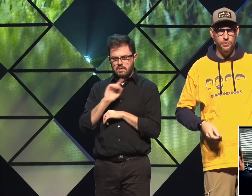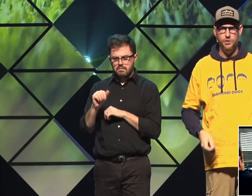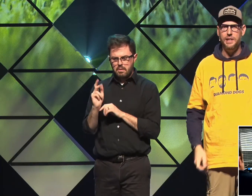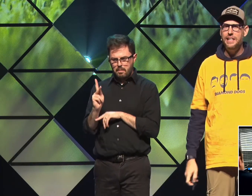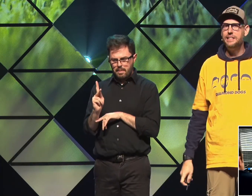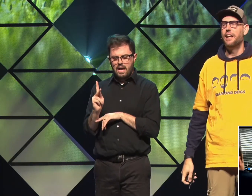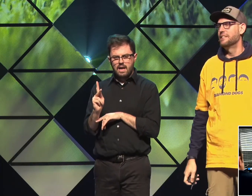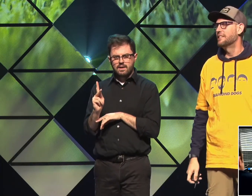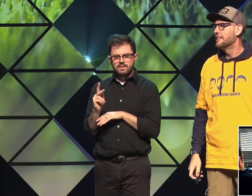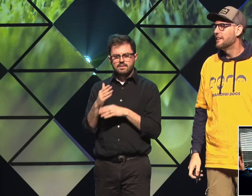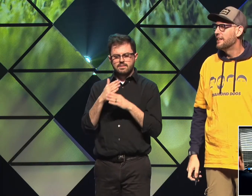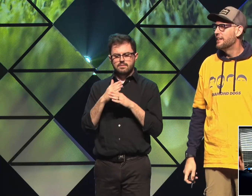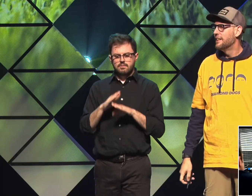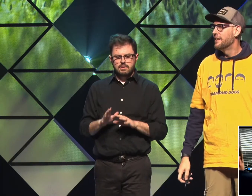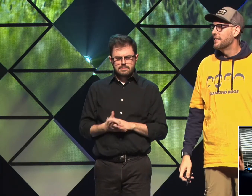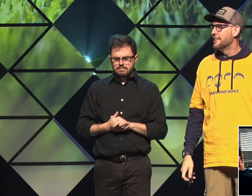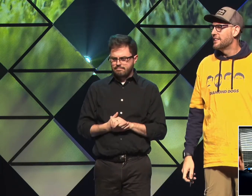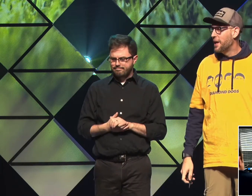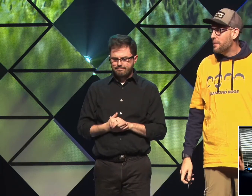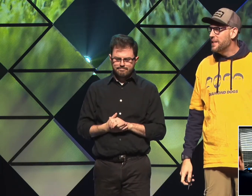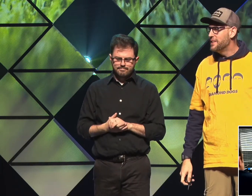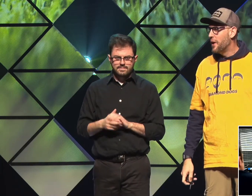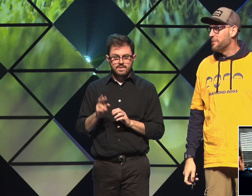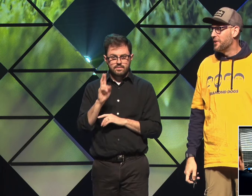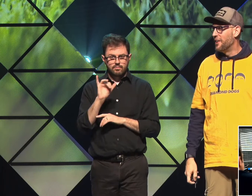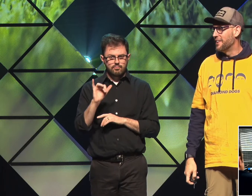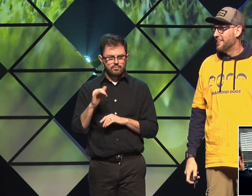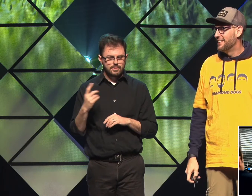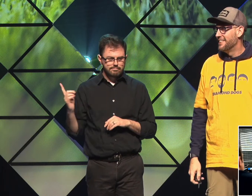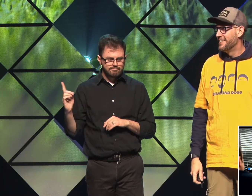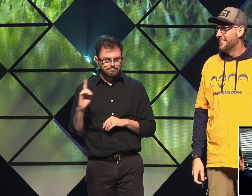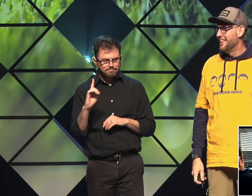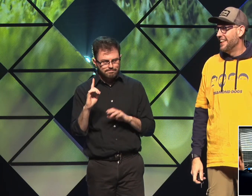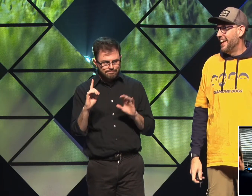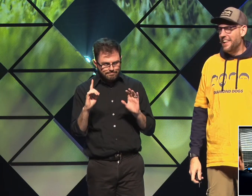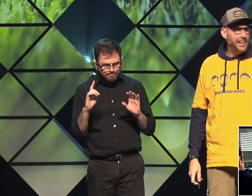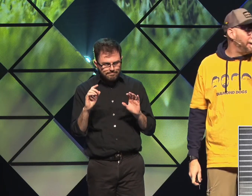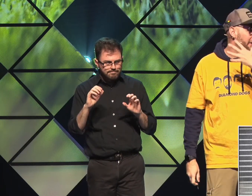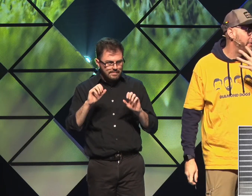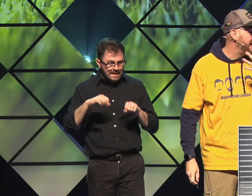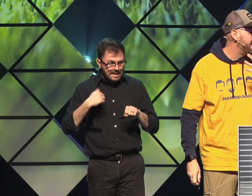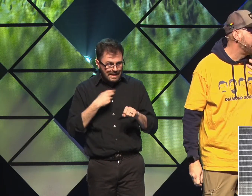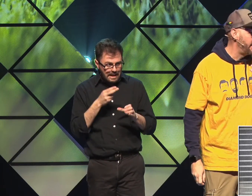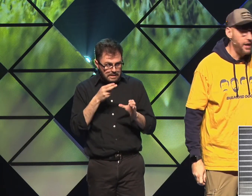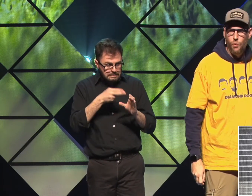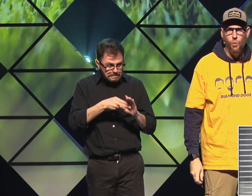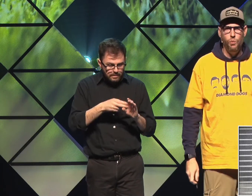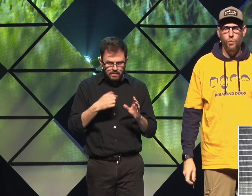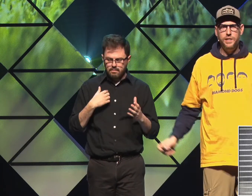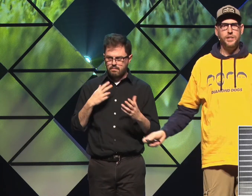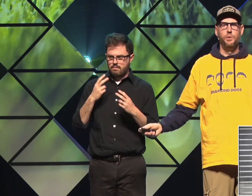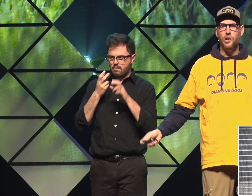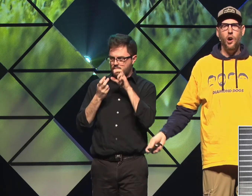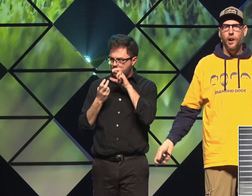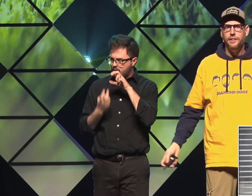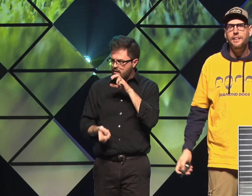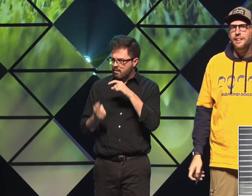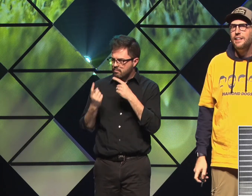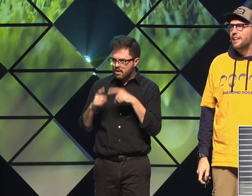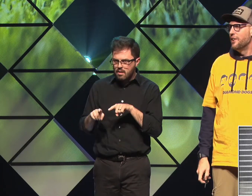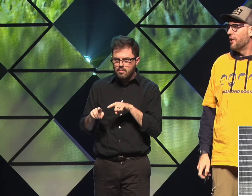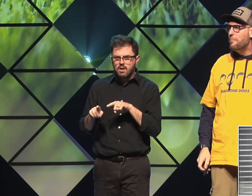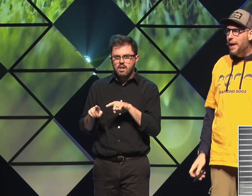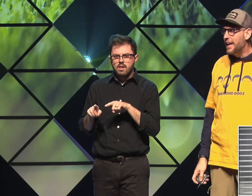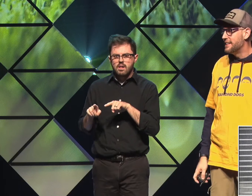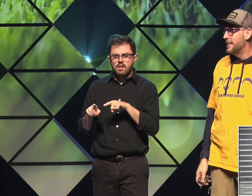is in the room, and he says, "Can I be a Diamond Dog?" And like all their faces are like, what's going